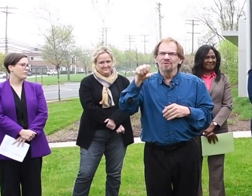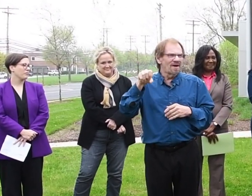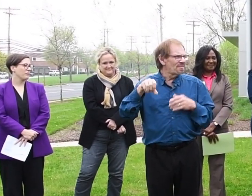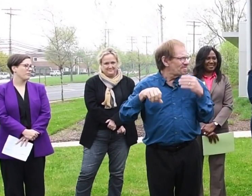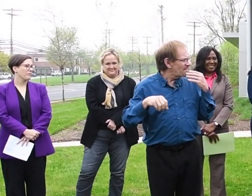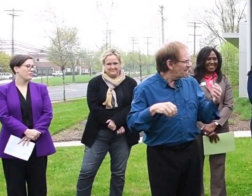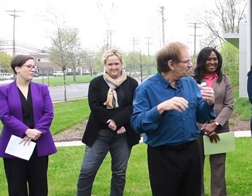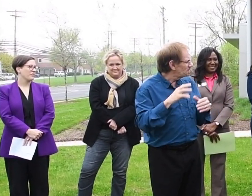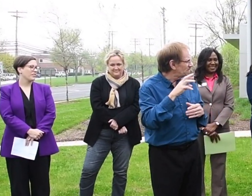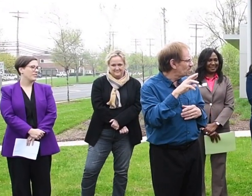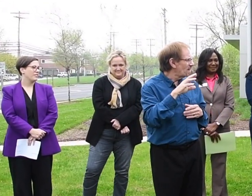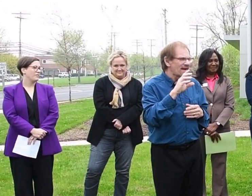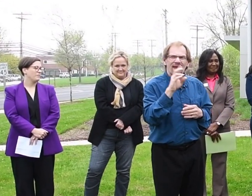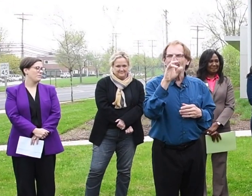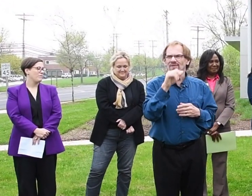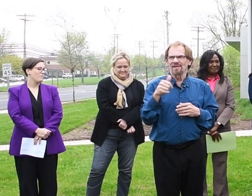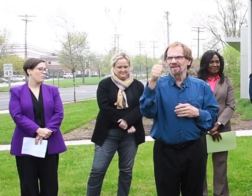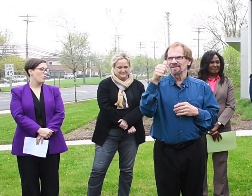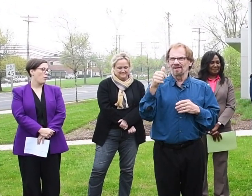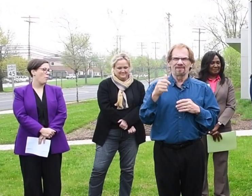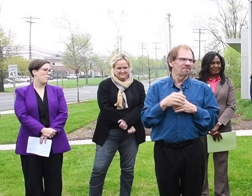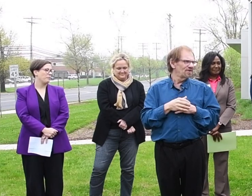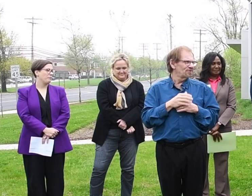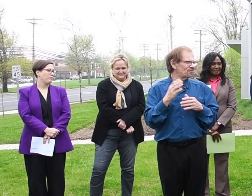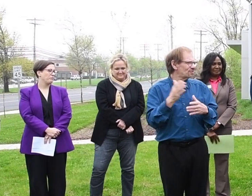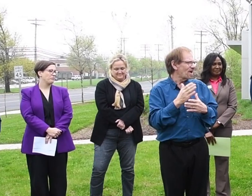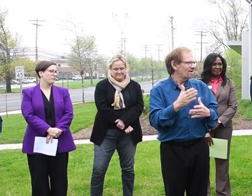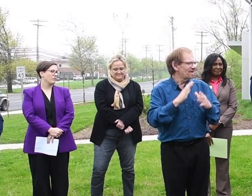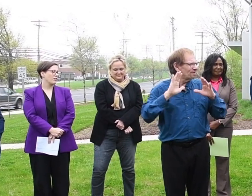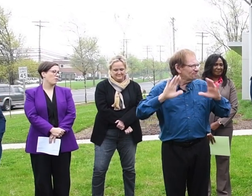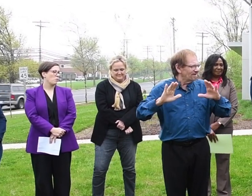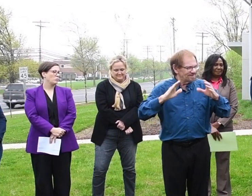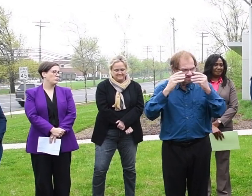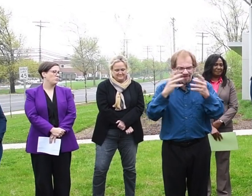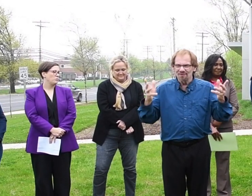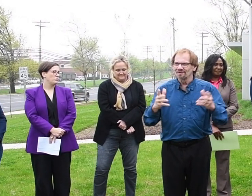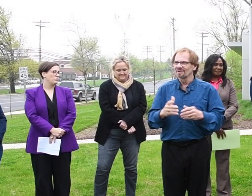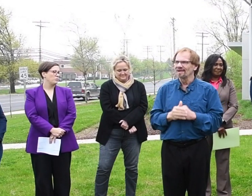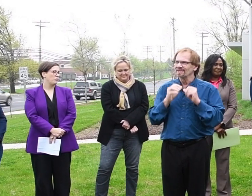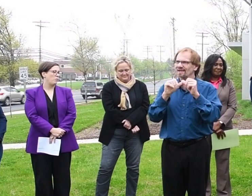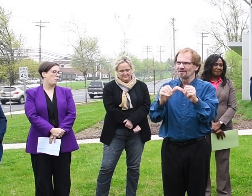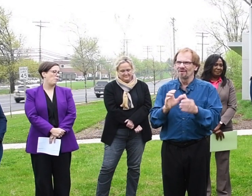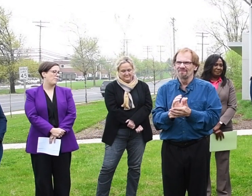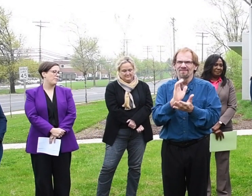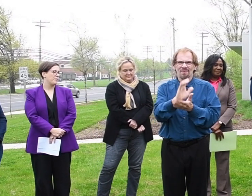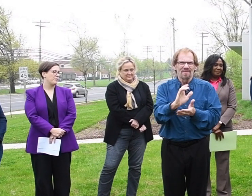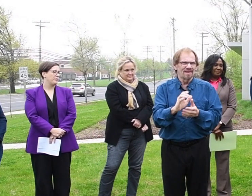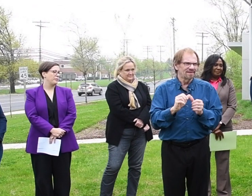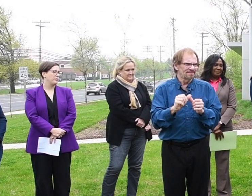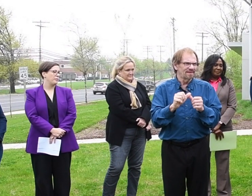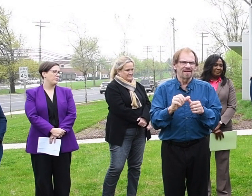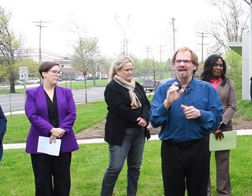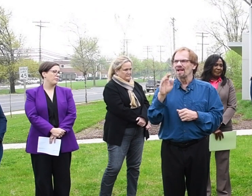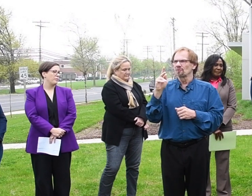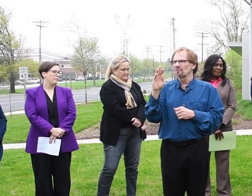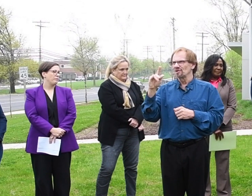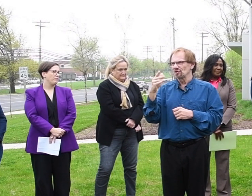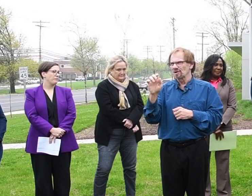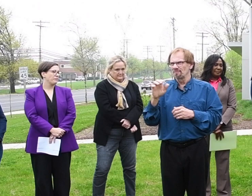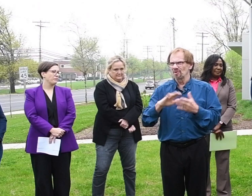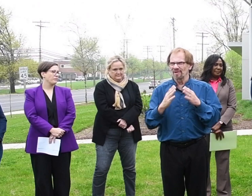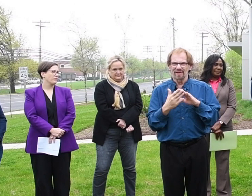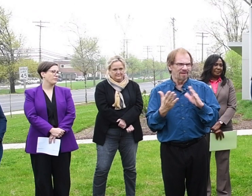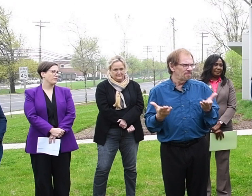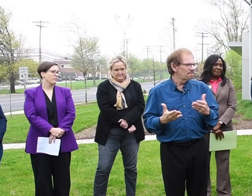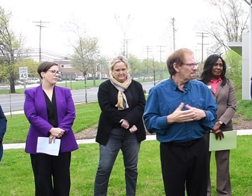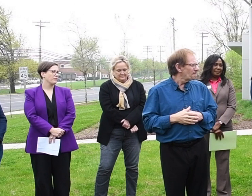County Executive, for sharing such good news about continuing increased investment in our Elkridge community.